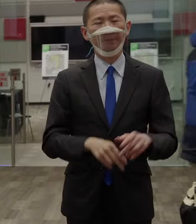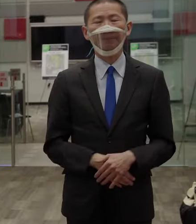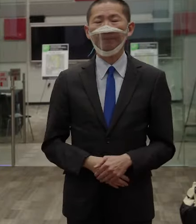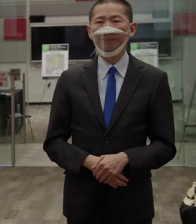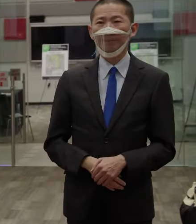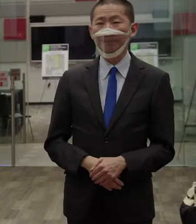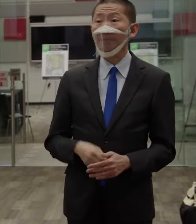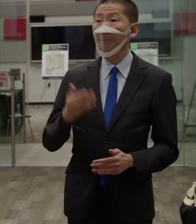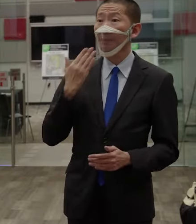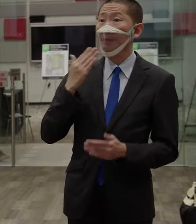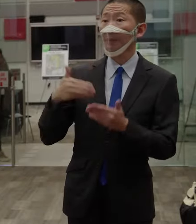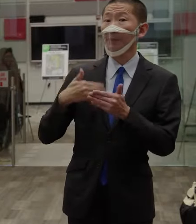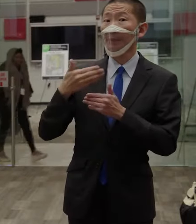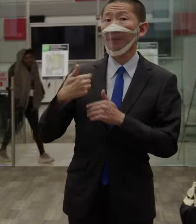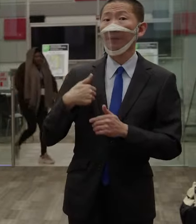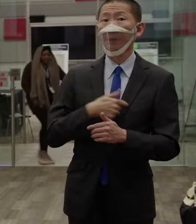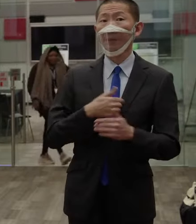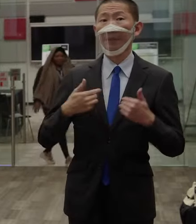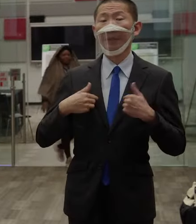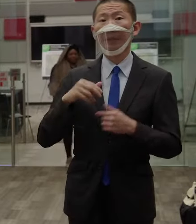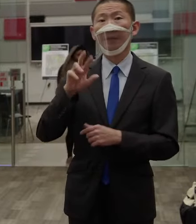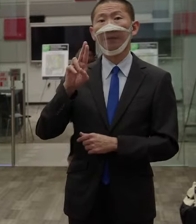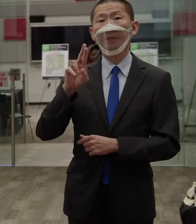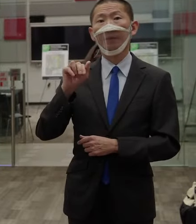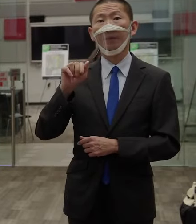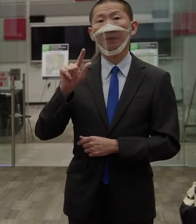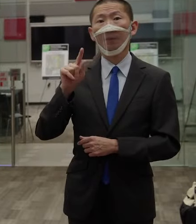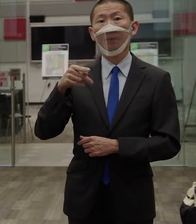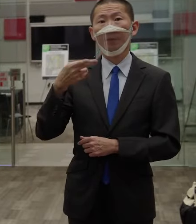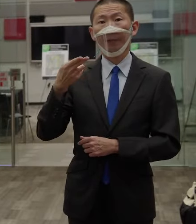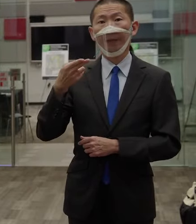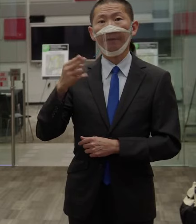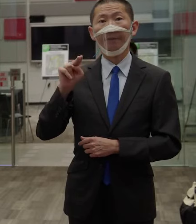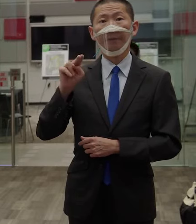Thank you. Next up, we have Ralph Nelson.